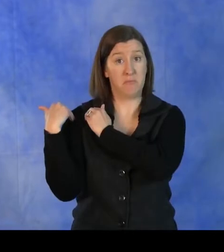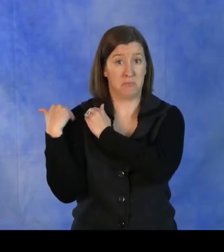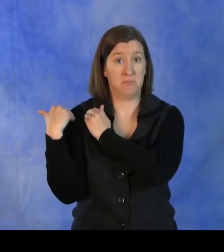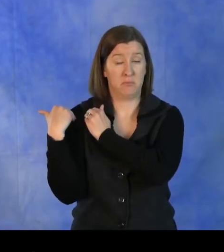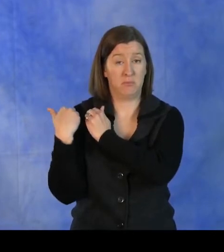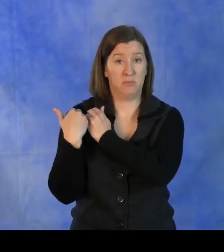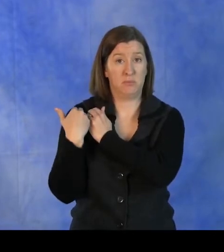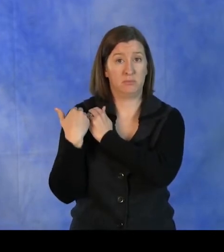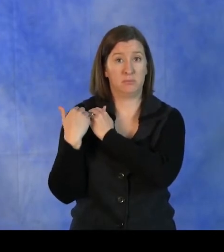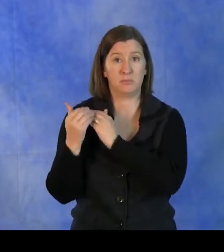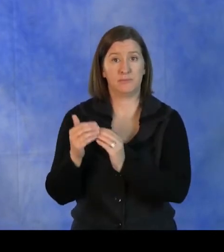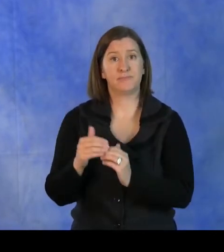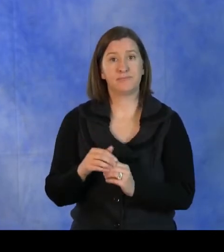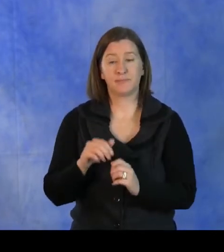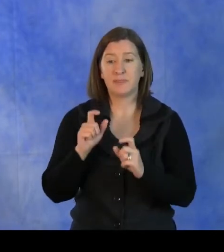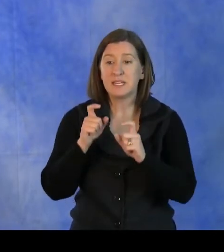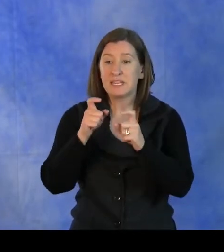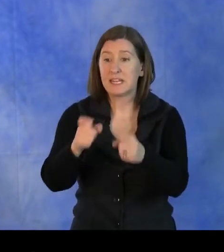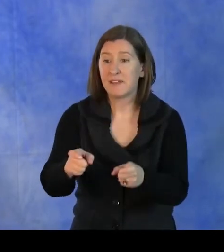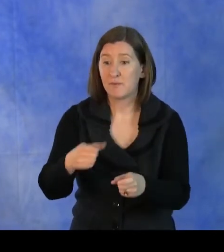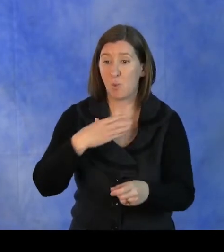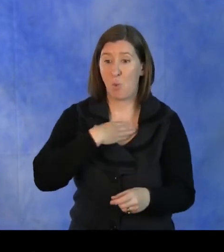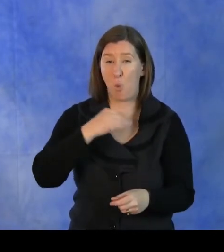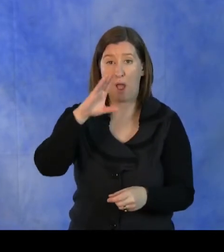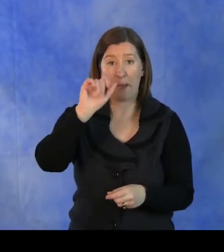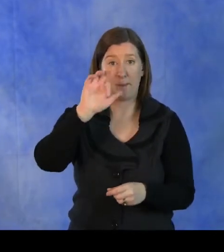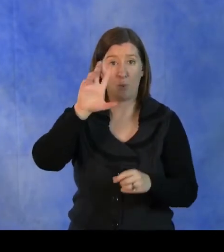Maybe you want students to be more responsible.